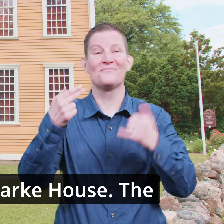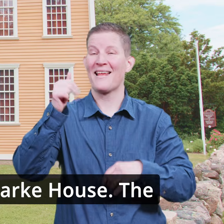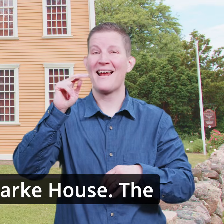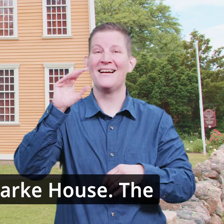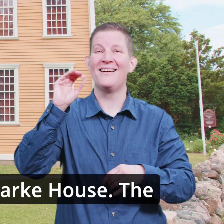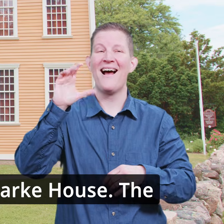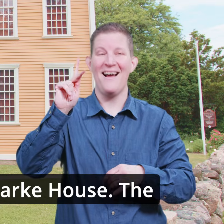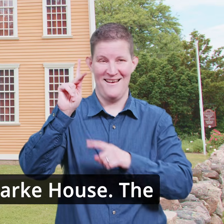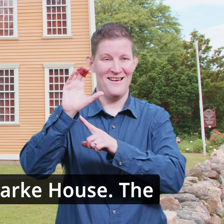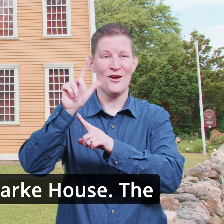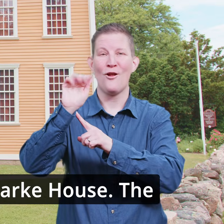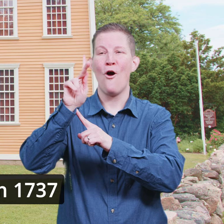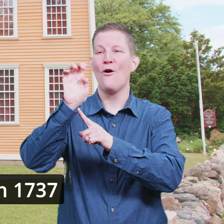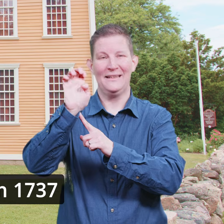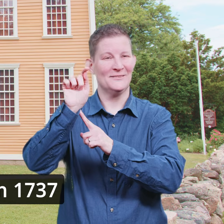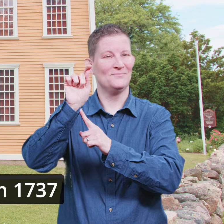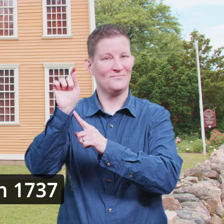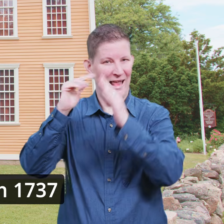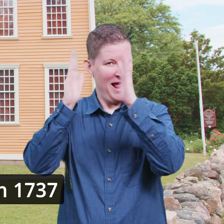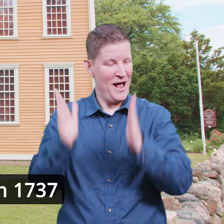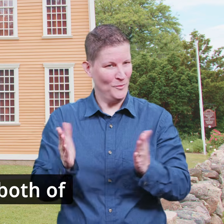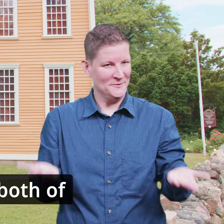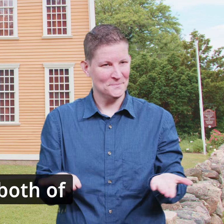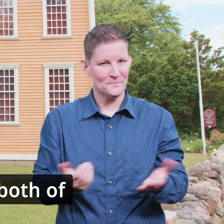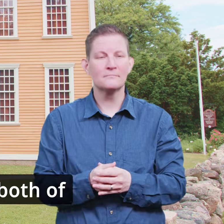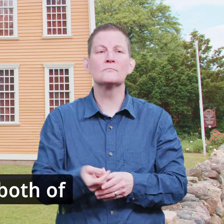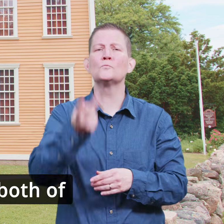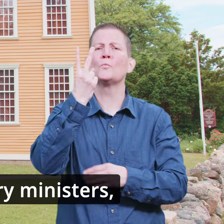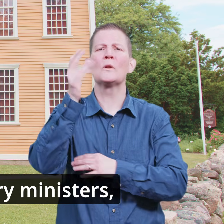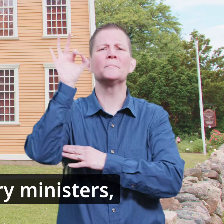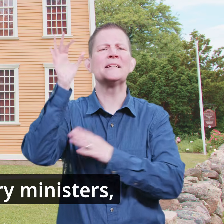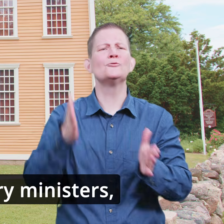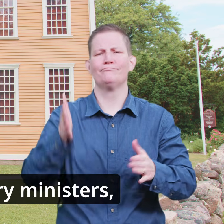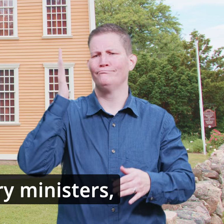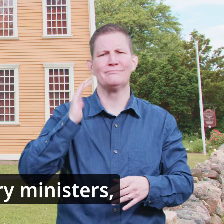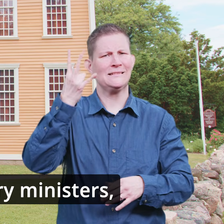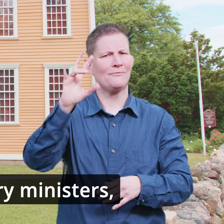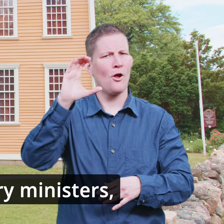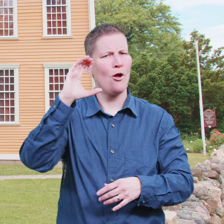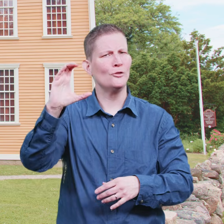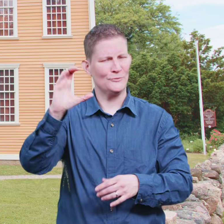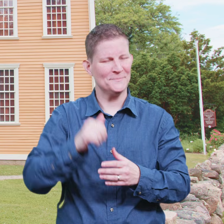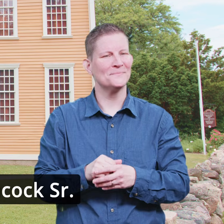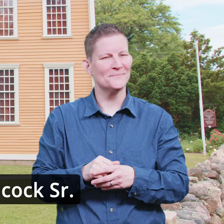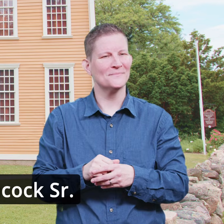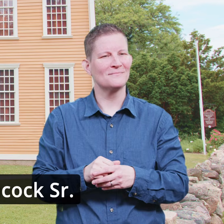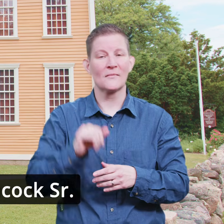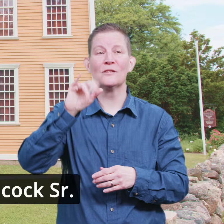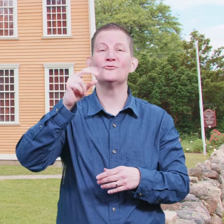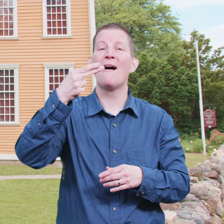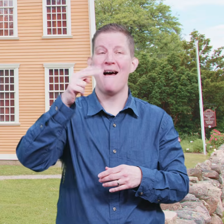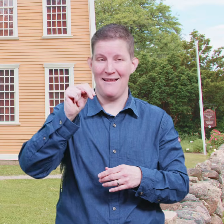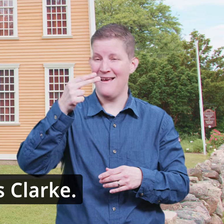Welcome to the Hancock-Clarke House. The house was built in 1737 and was home to both of Lexington's 18th century ministers, Reverend John